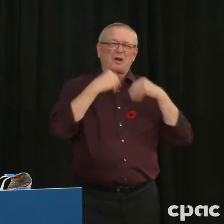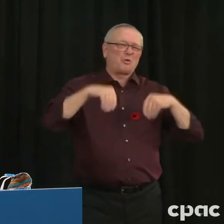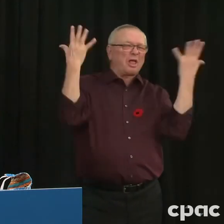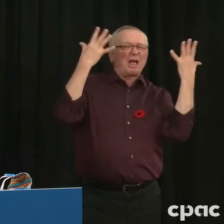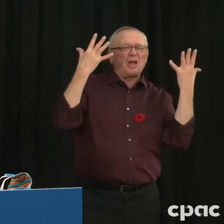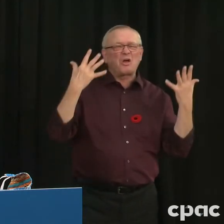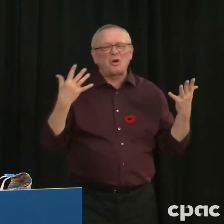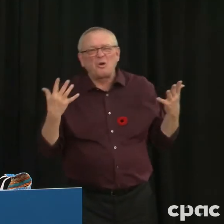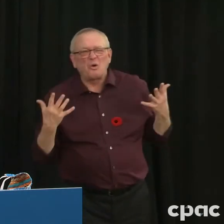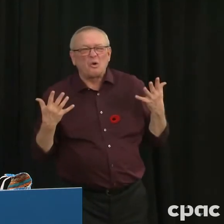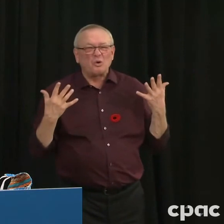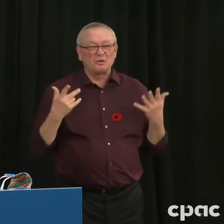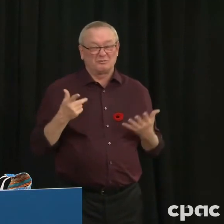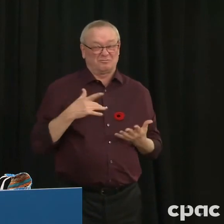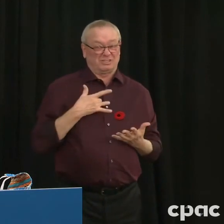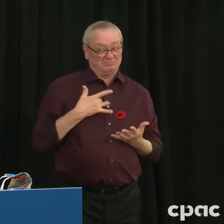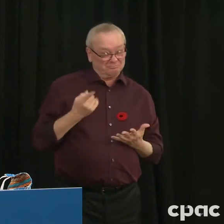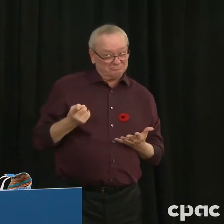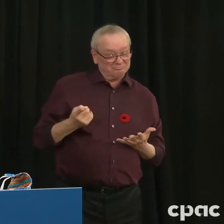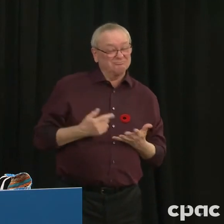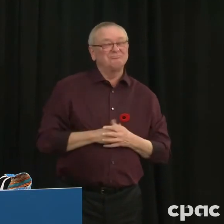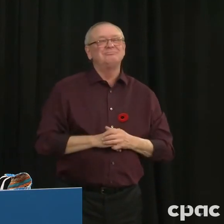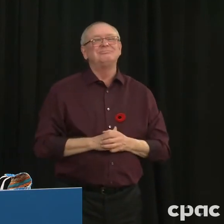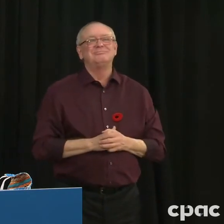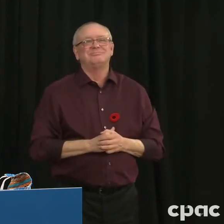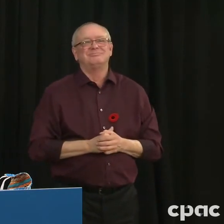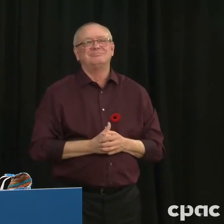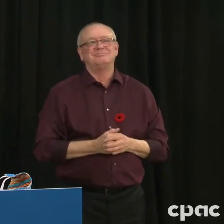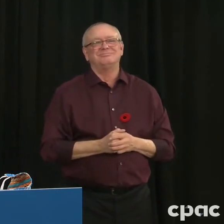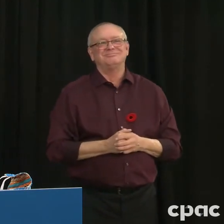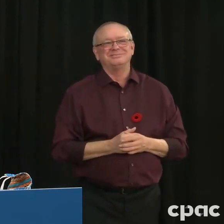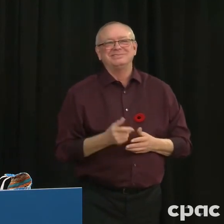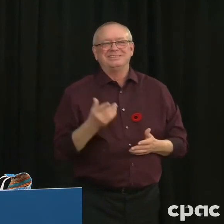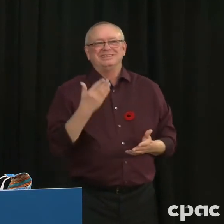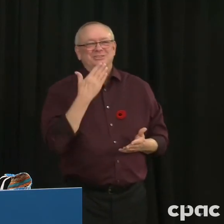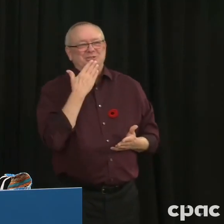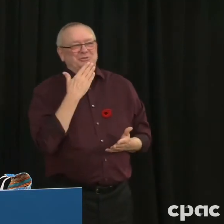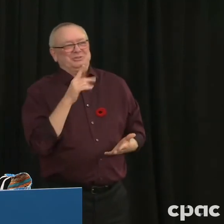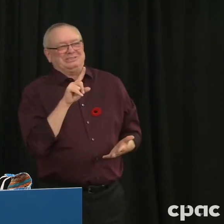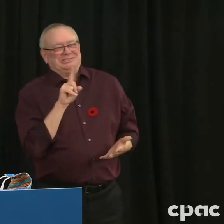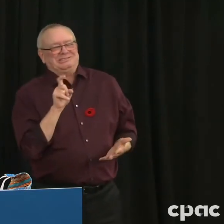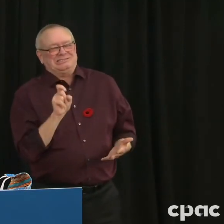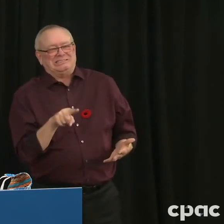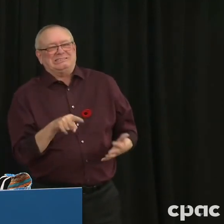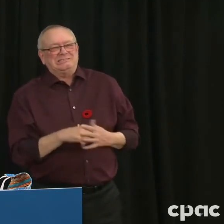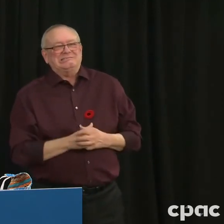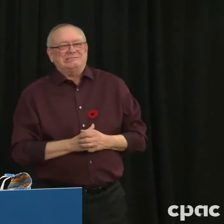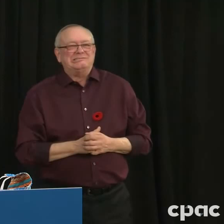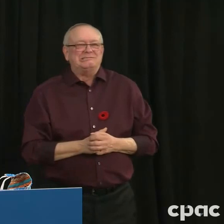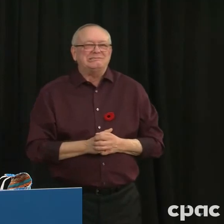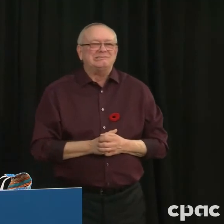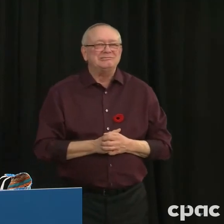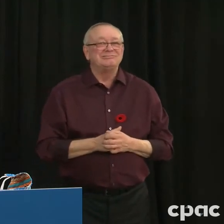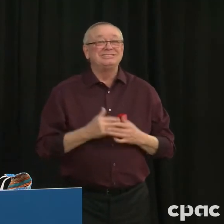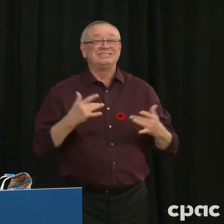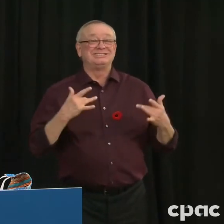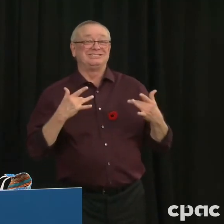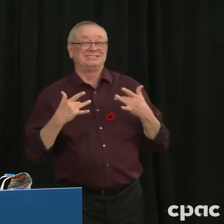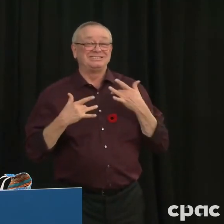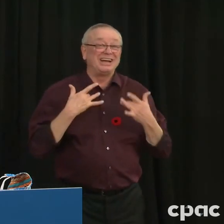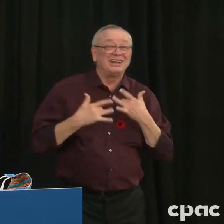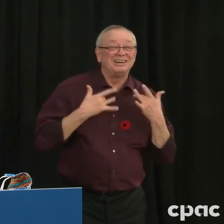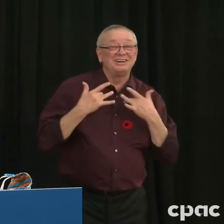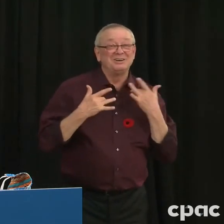good question. I think that the promise of vaccines is, of course, encouraging, and we are watching developments